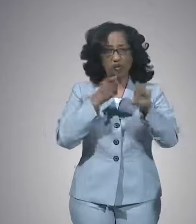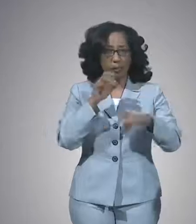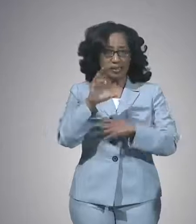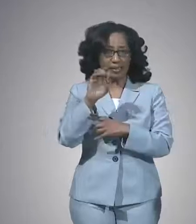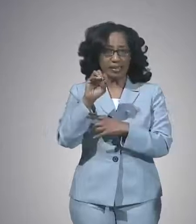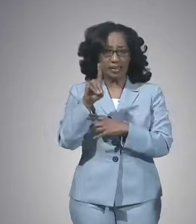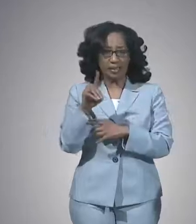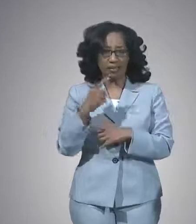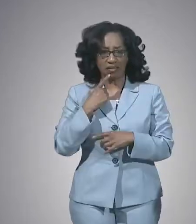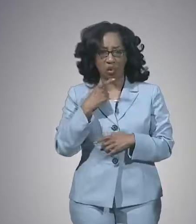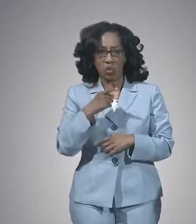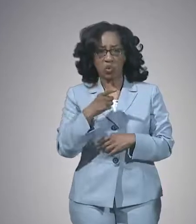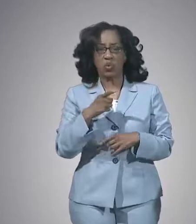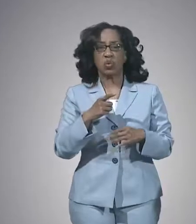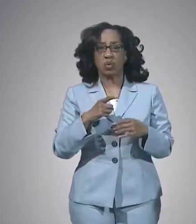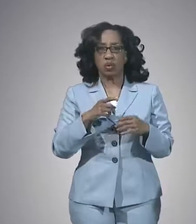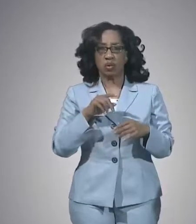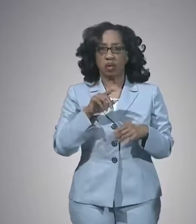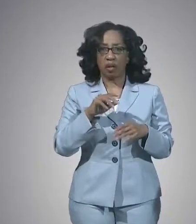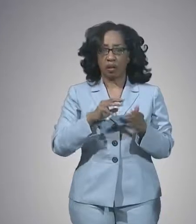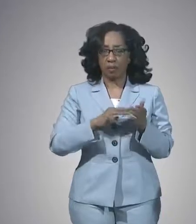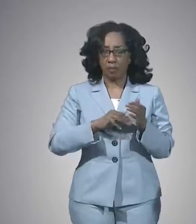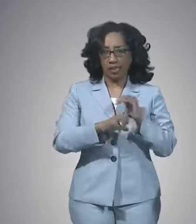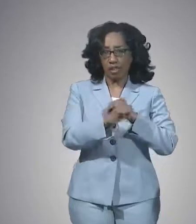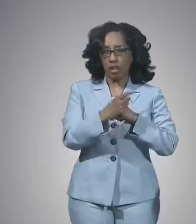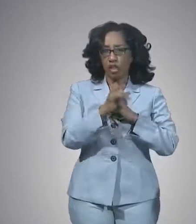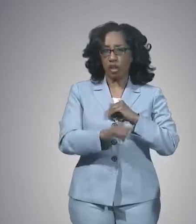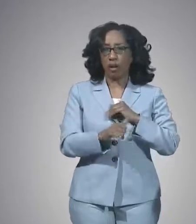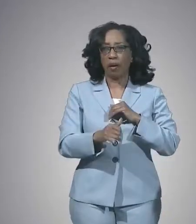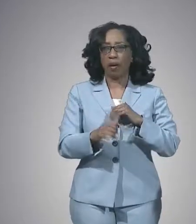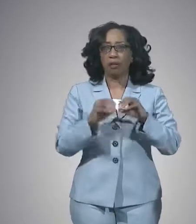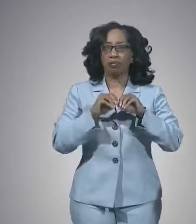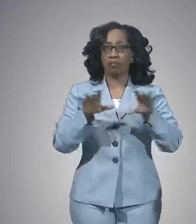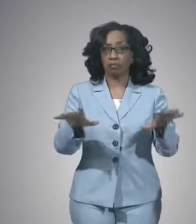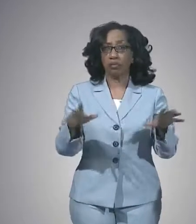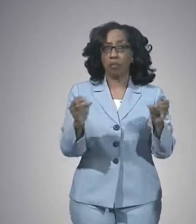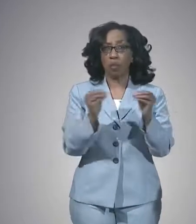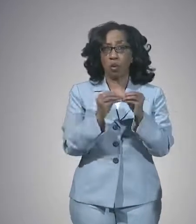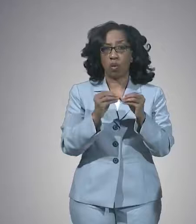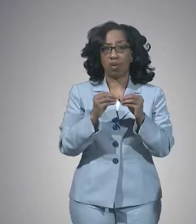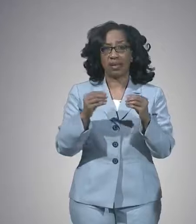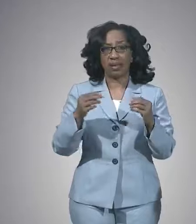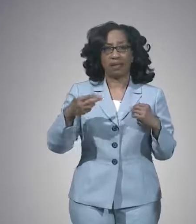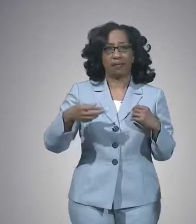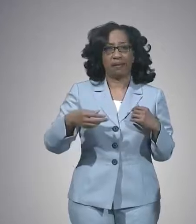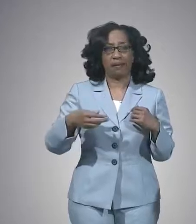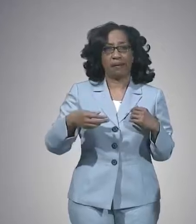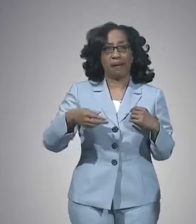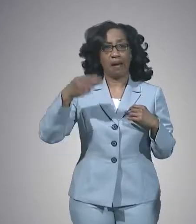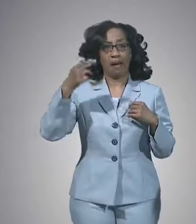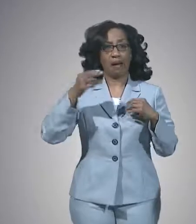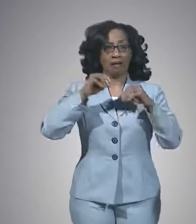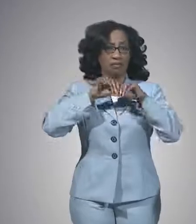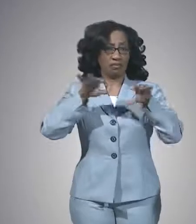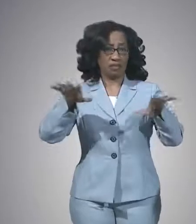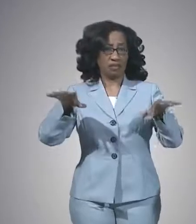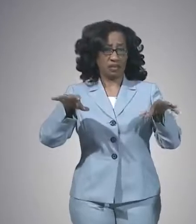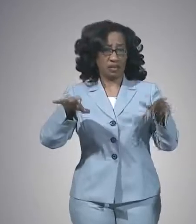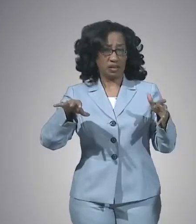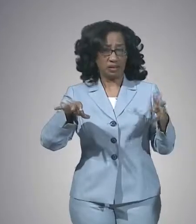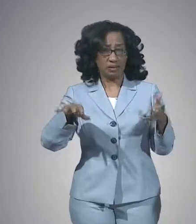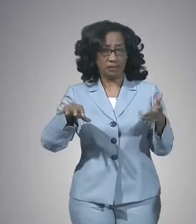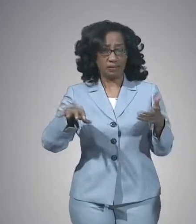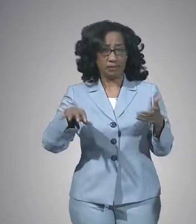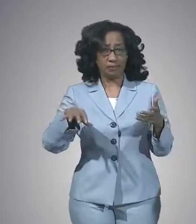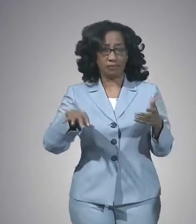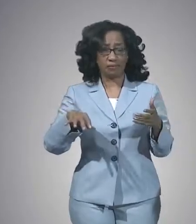of the CDC mask recommendations is that counties that are in substantial or high transmission should, I guess, impose